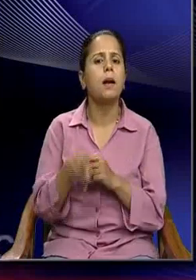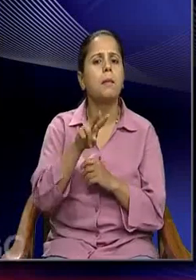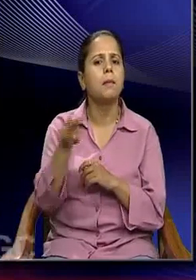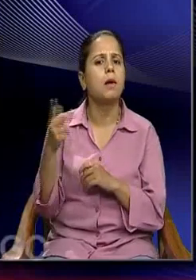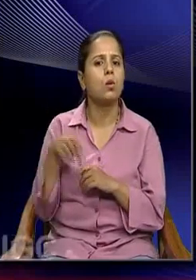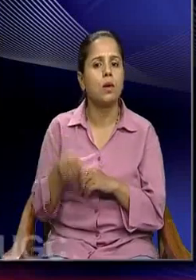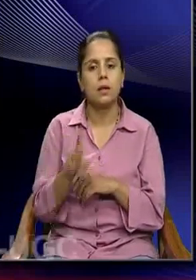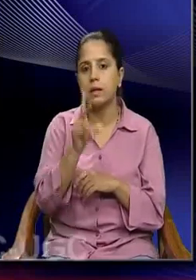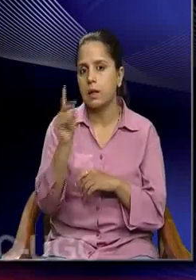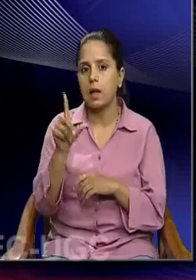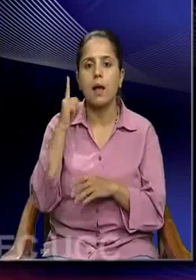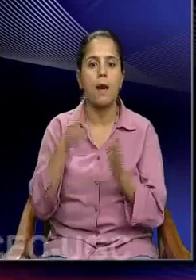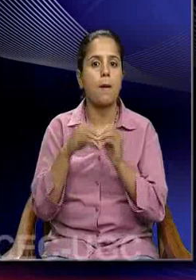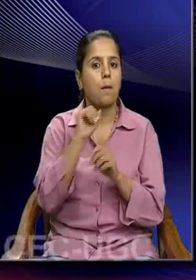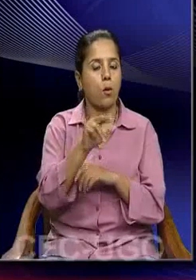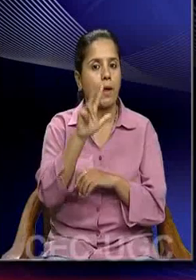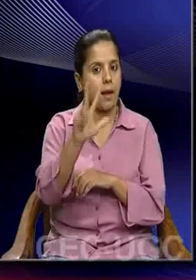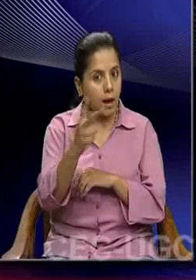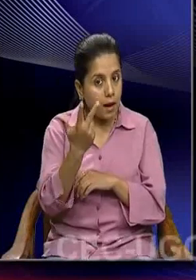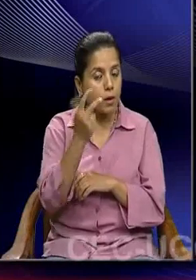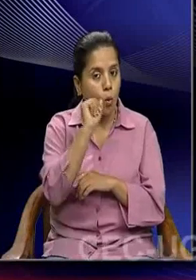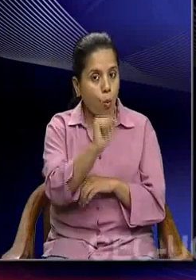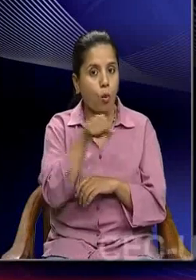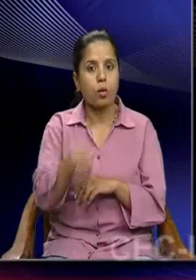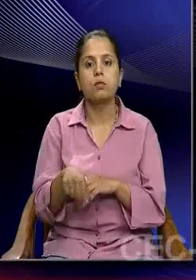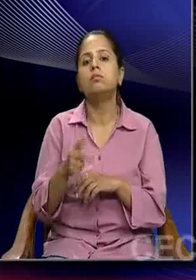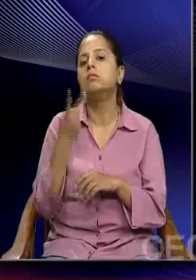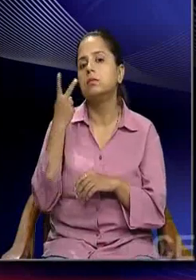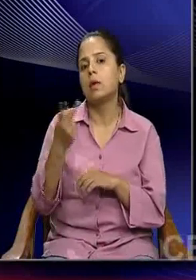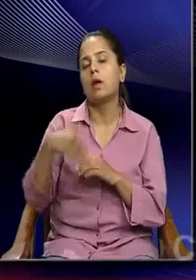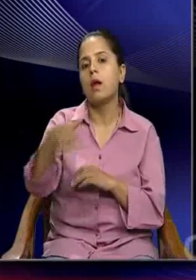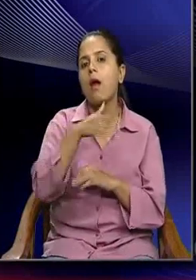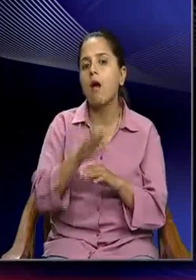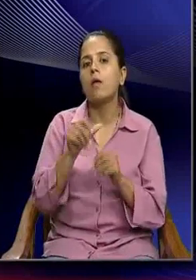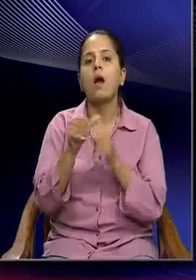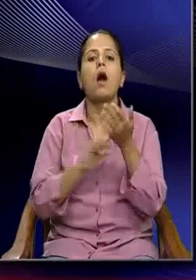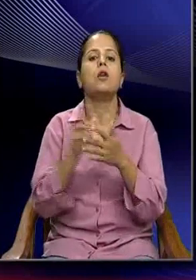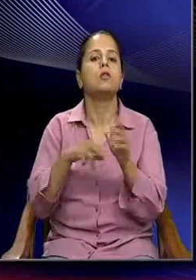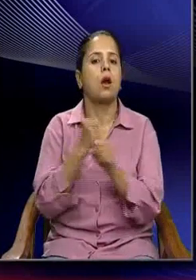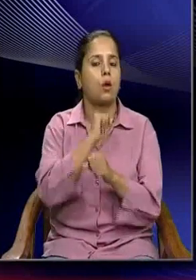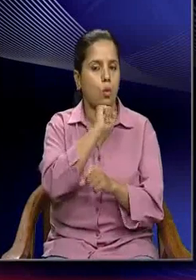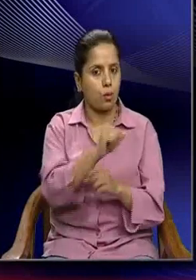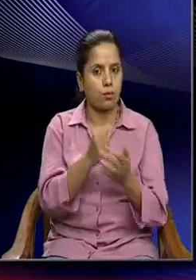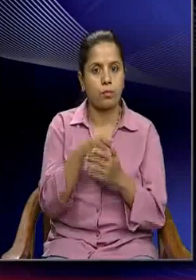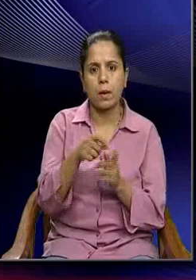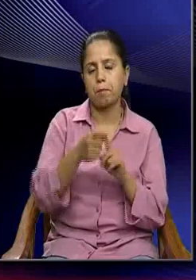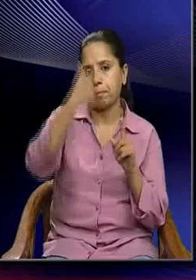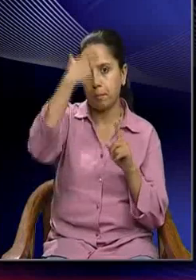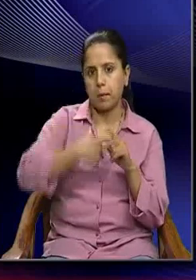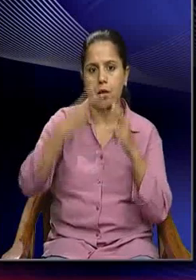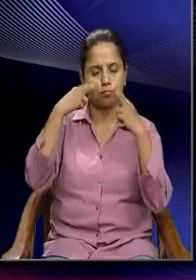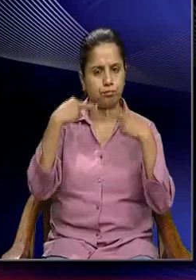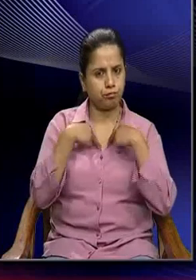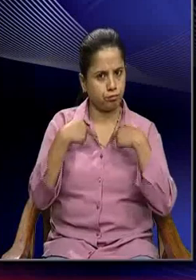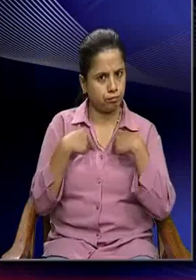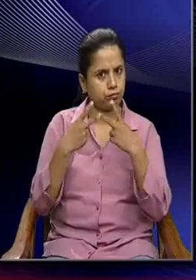the second limb of the Eightfold Path, which focuses on personal